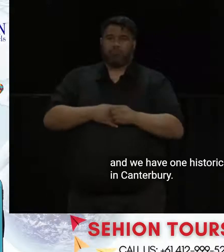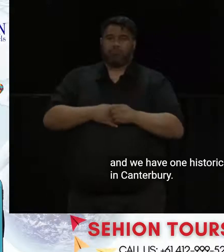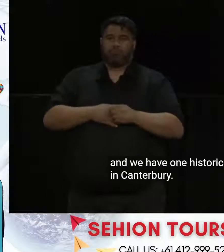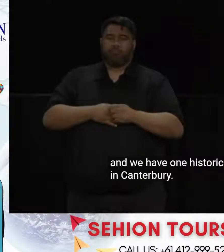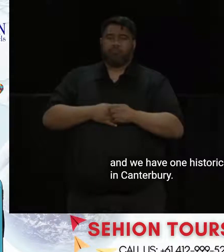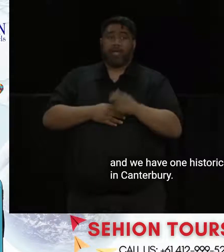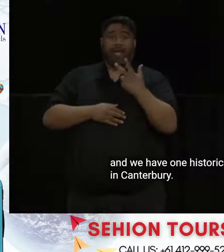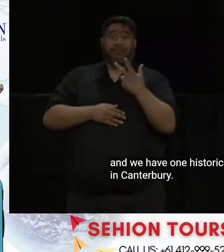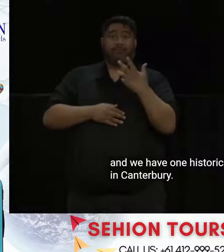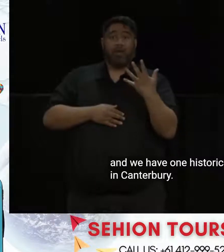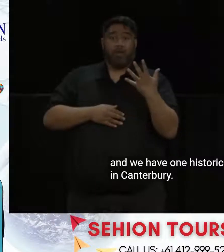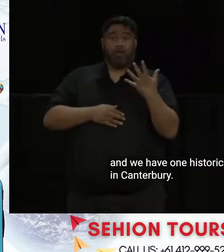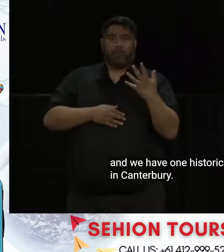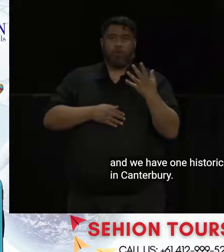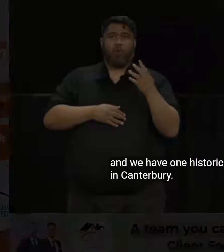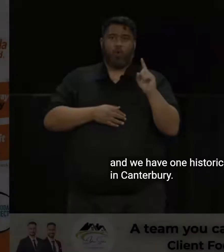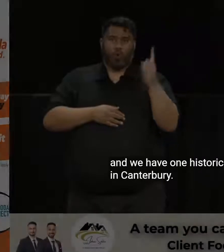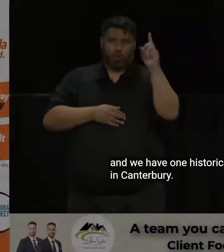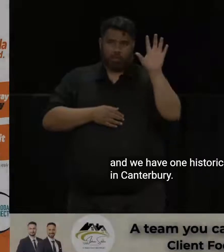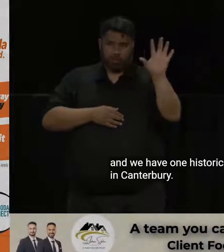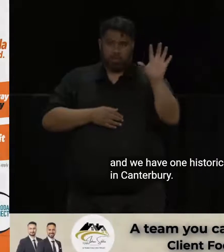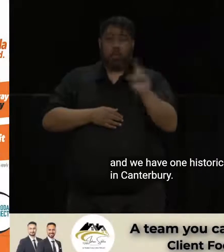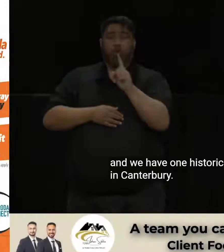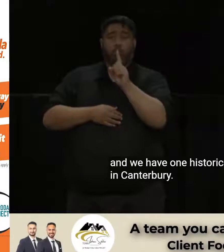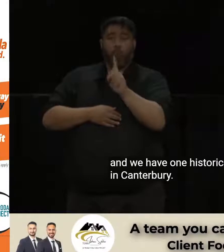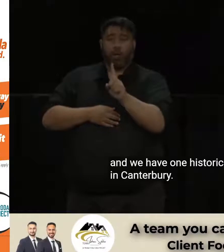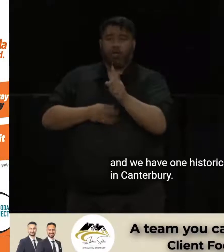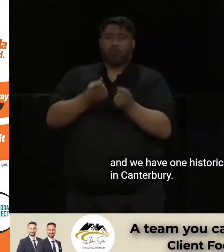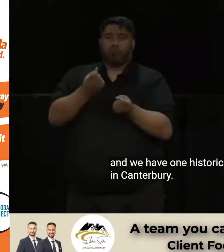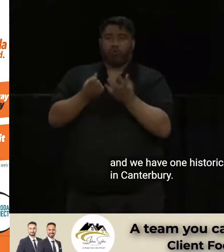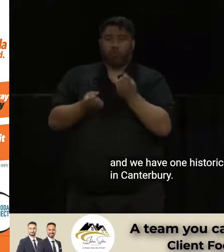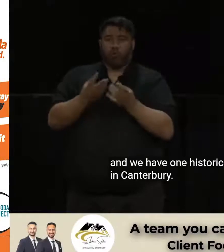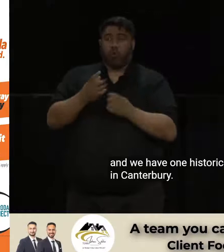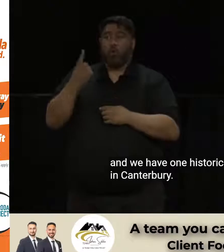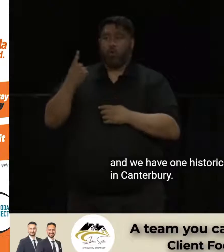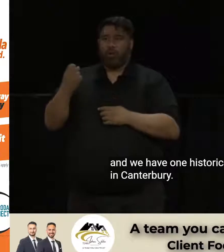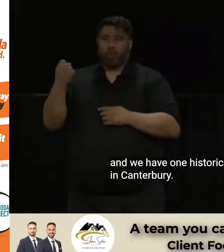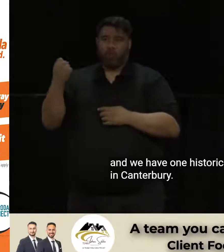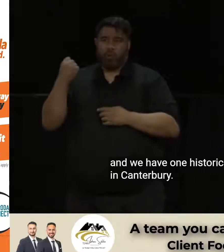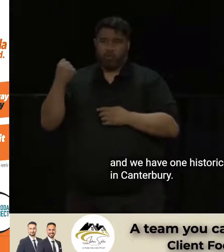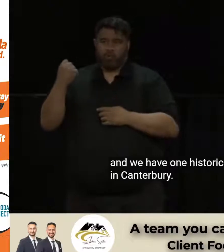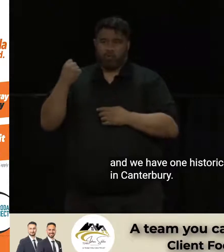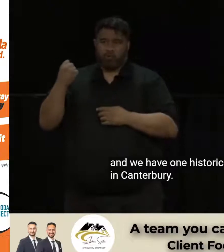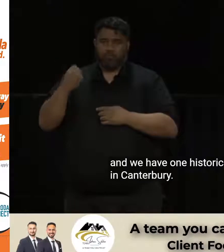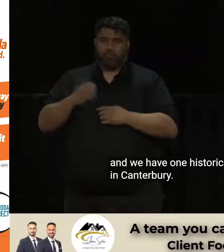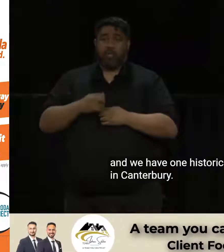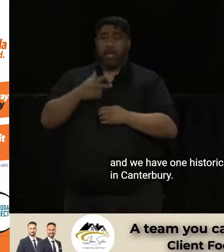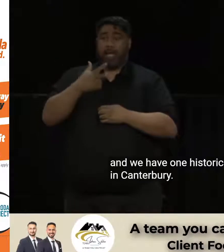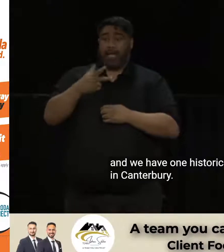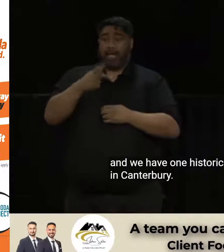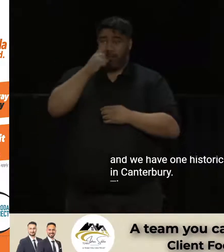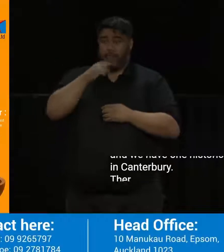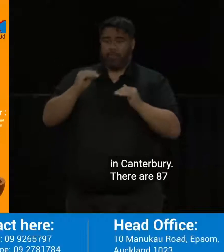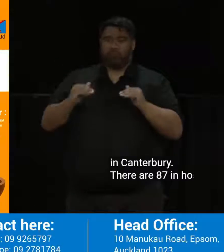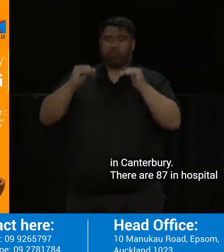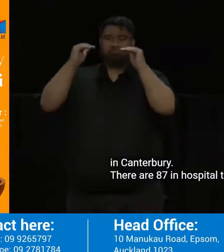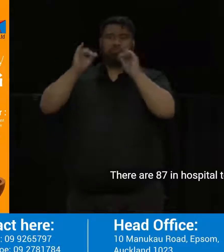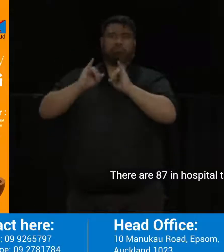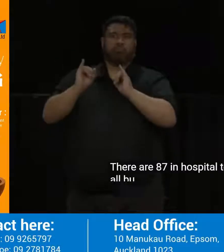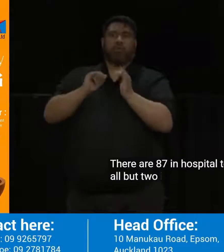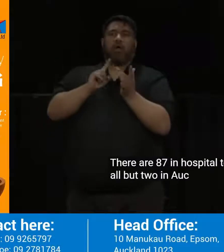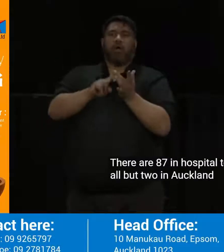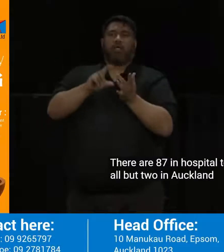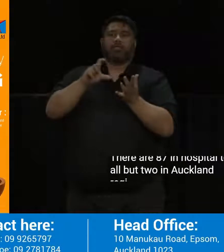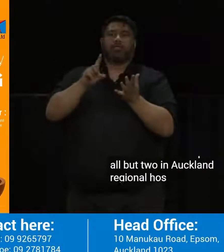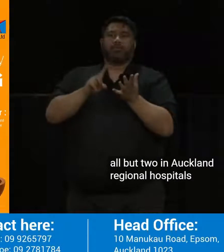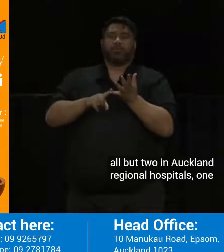Auckland regional hospitals. There is 1 in Waikato and 1 in Rotorua, and there are 8 people in ICU. They are included